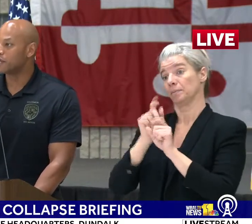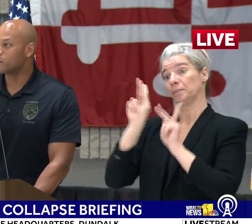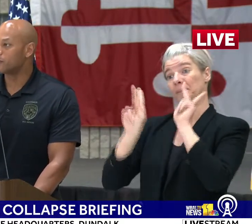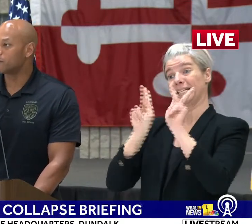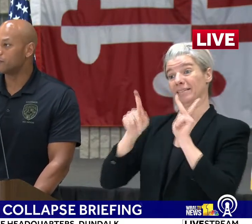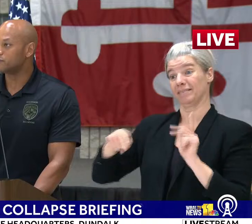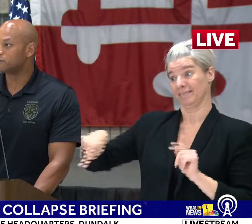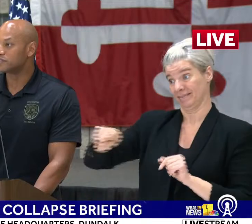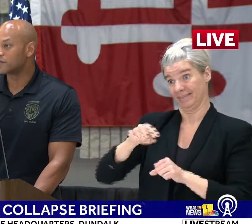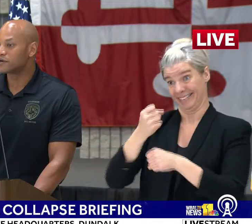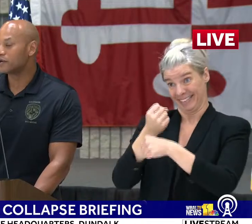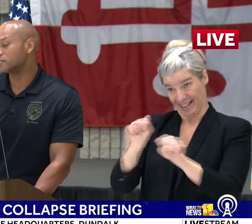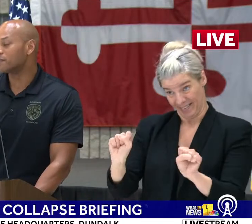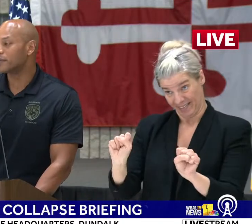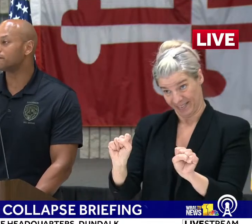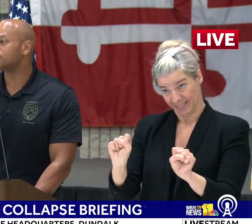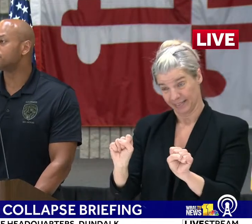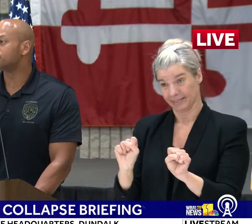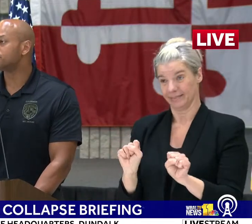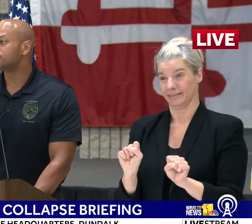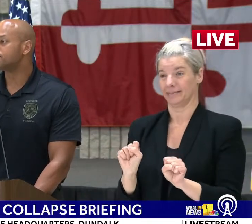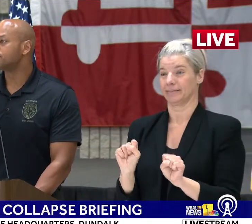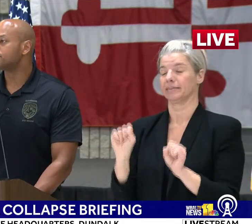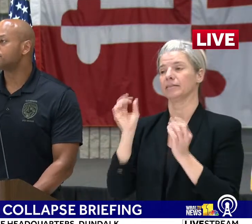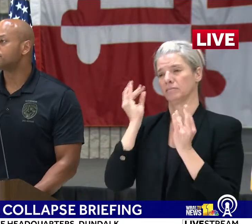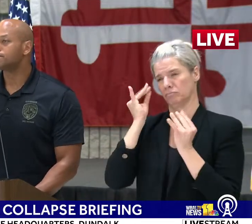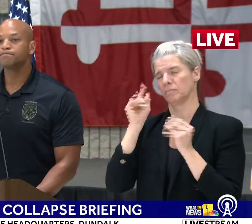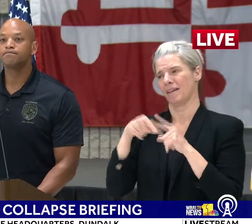that we are going to consider and look to implement.